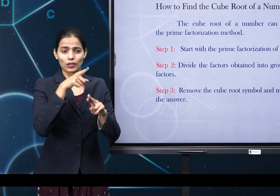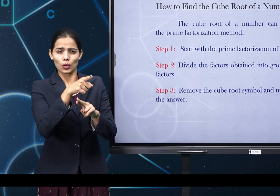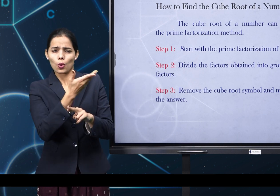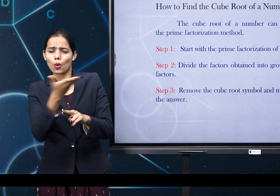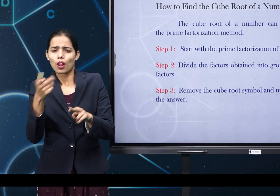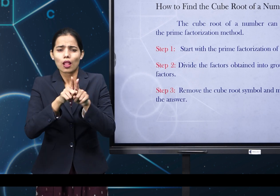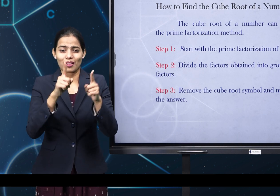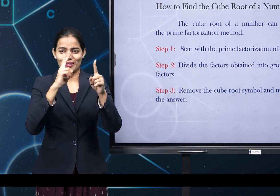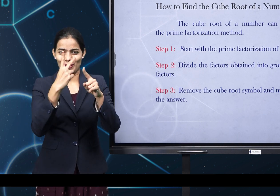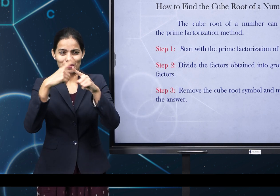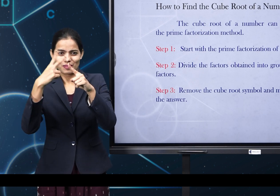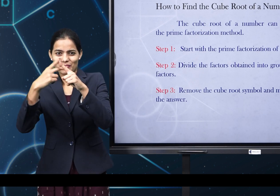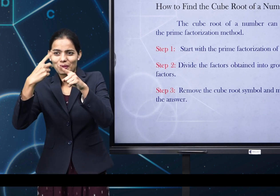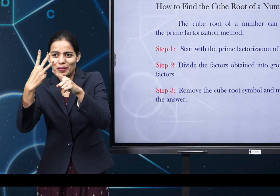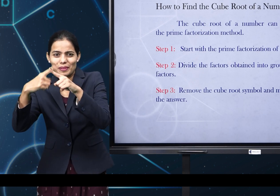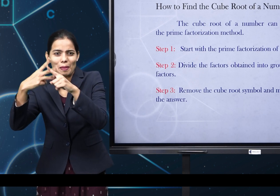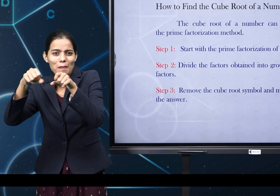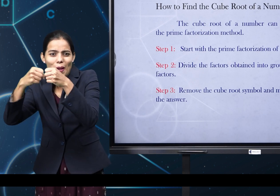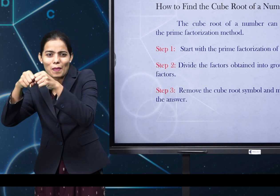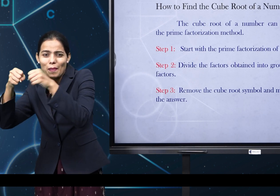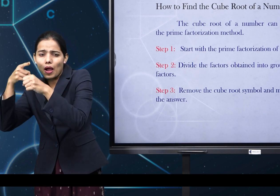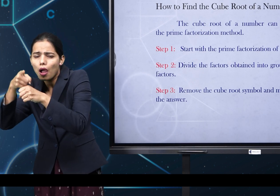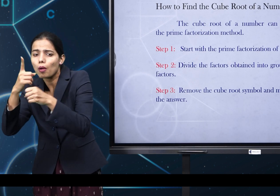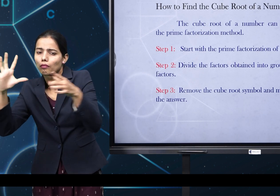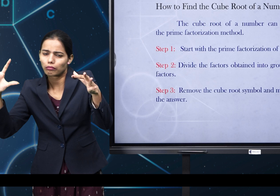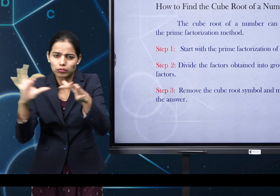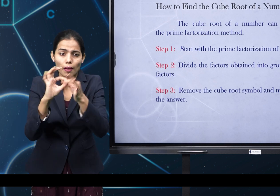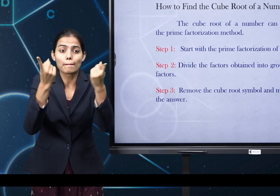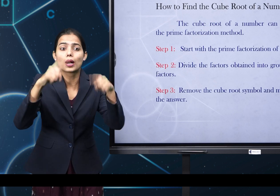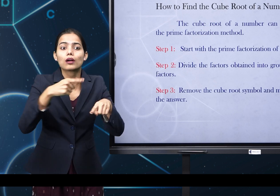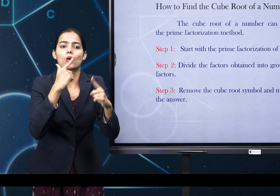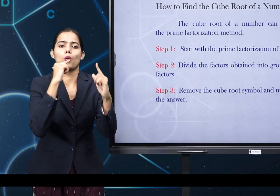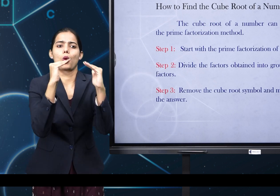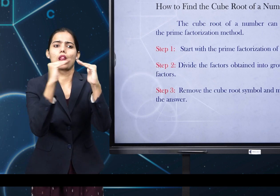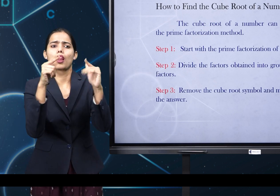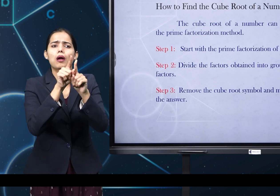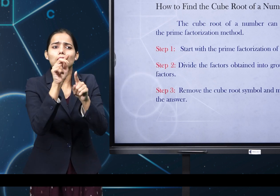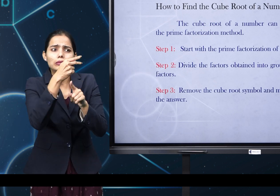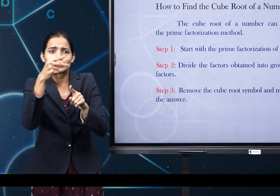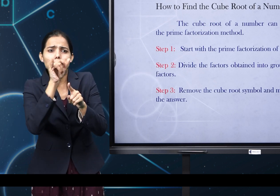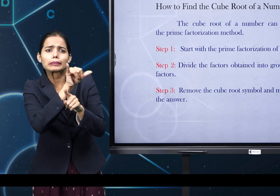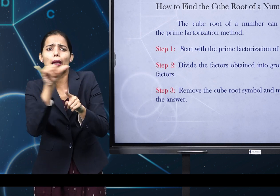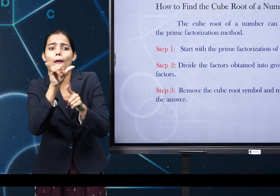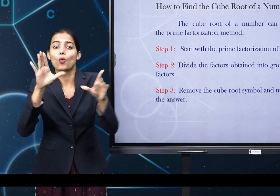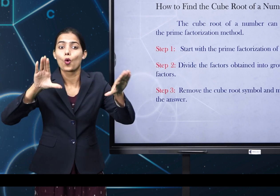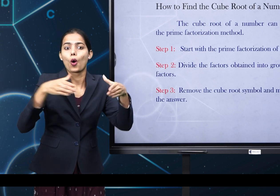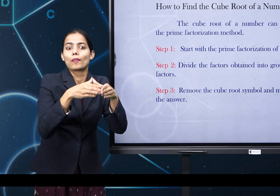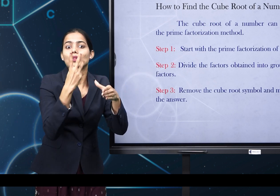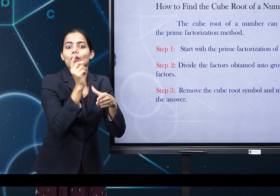any factor left that cannot be divided equally into groups of 3, that means the given number is not a perfect